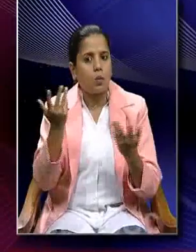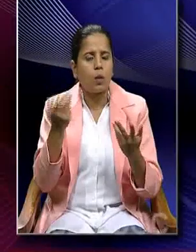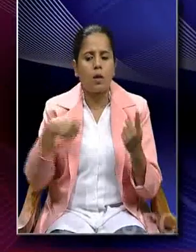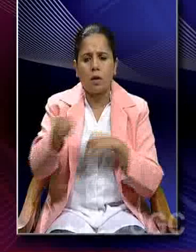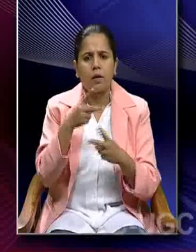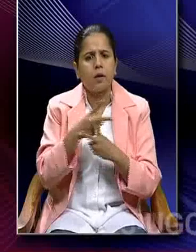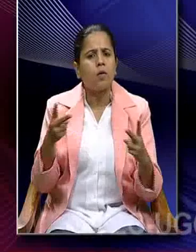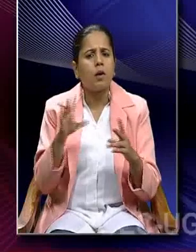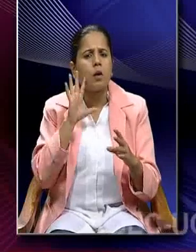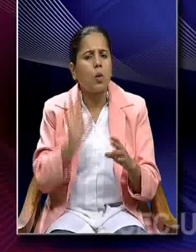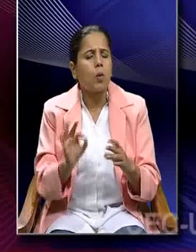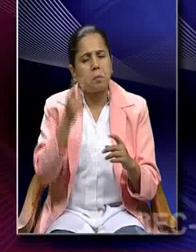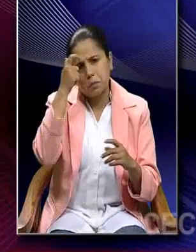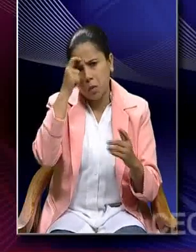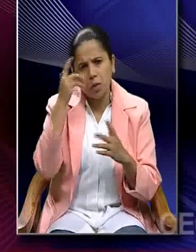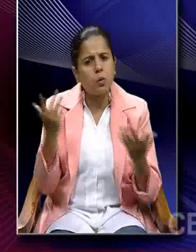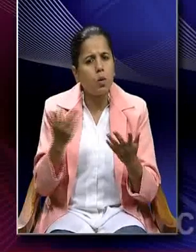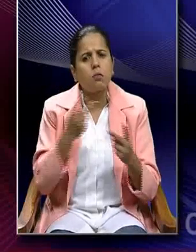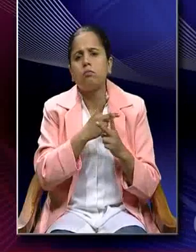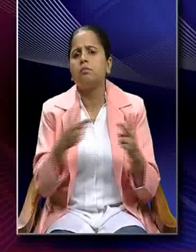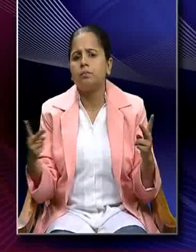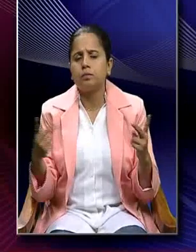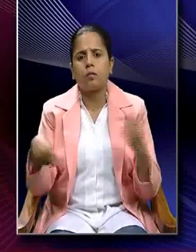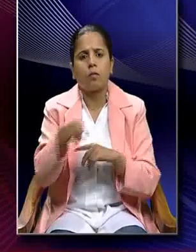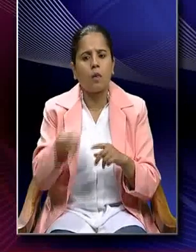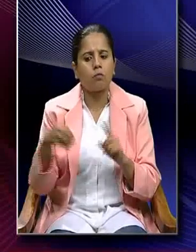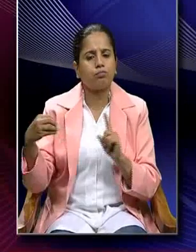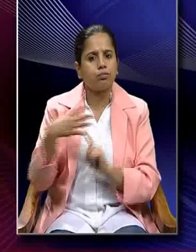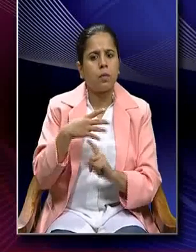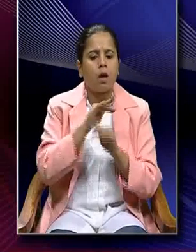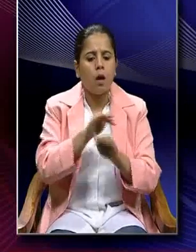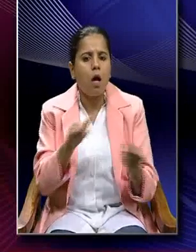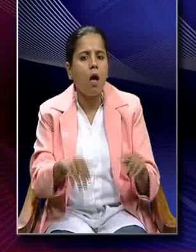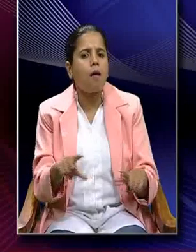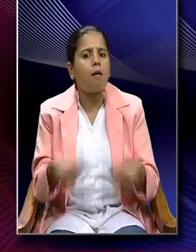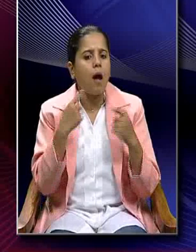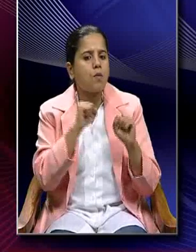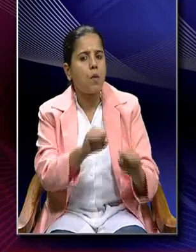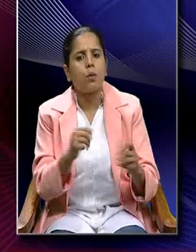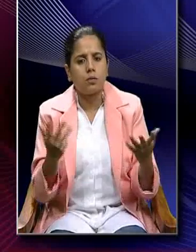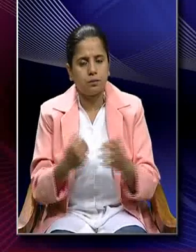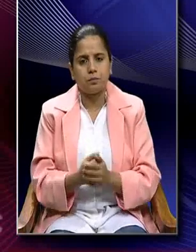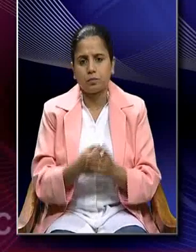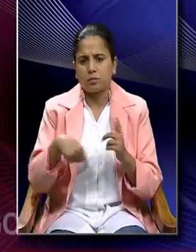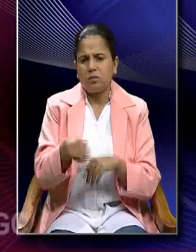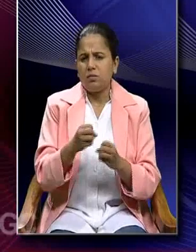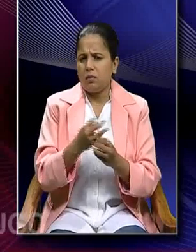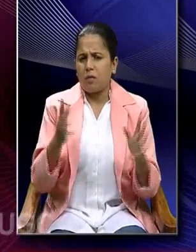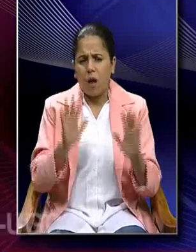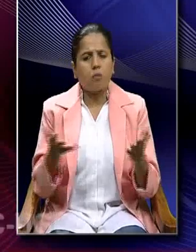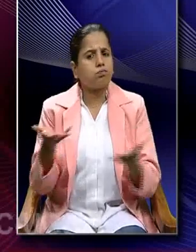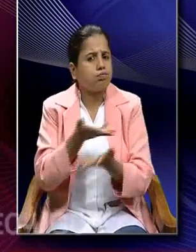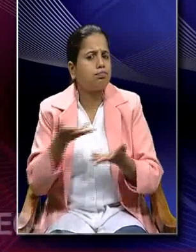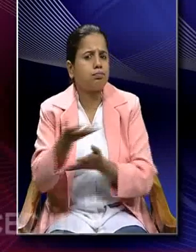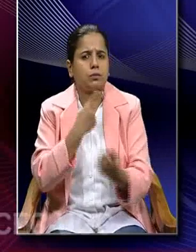are the specific problems which inflict the girl child. Now, there is a lot of discussion